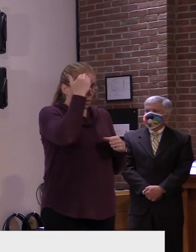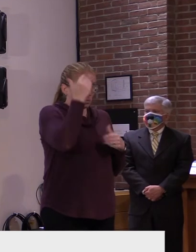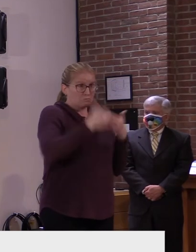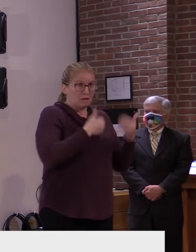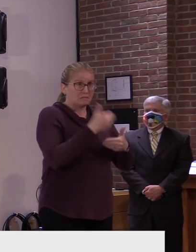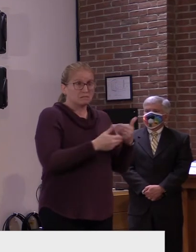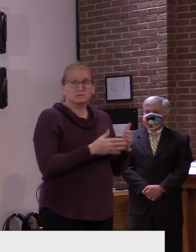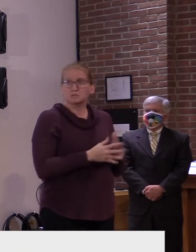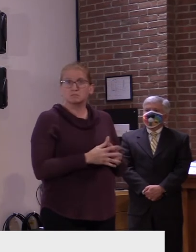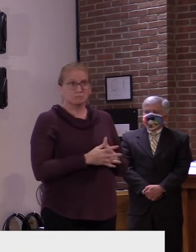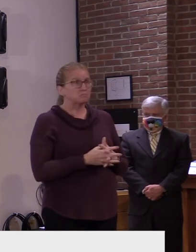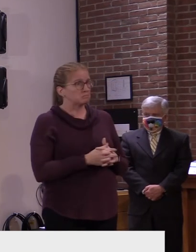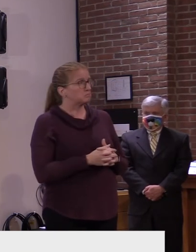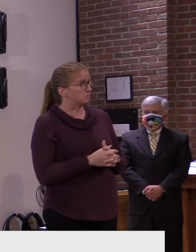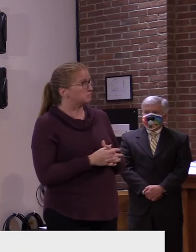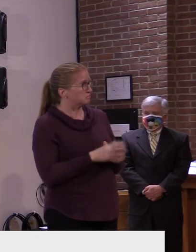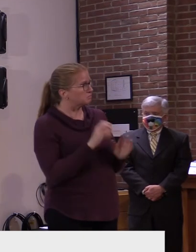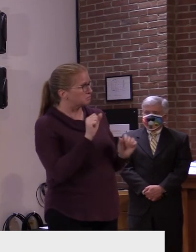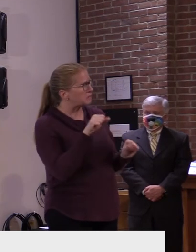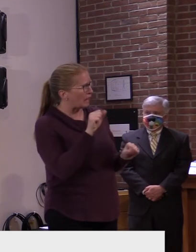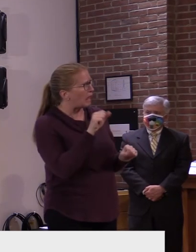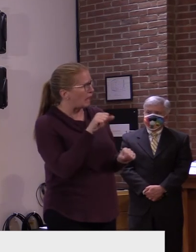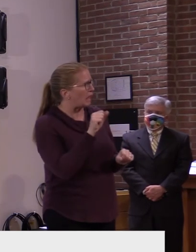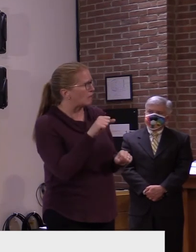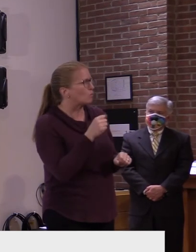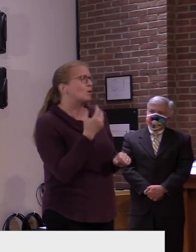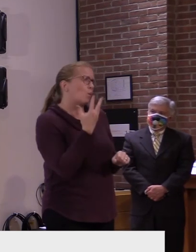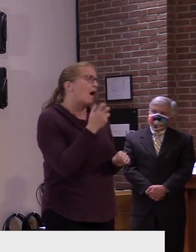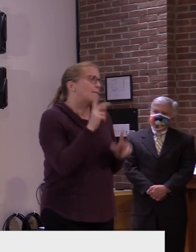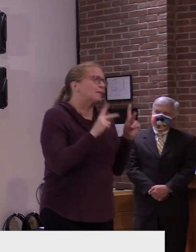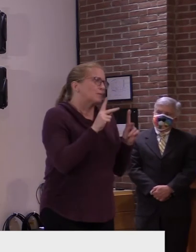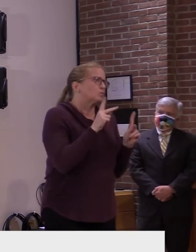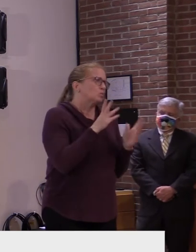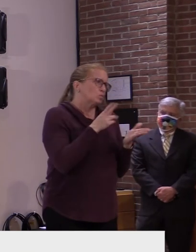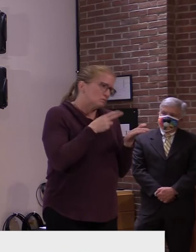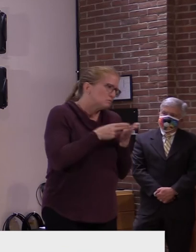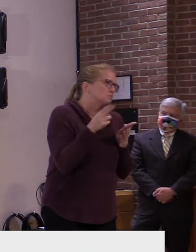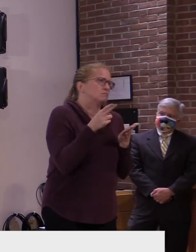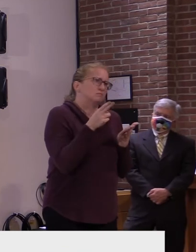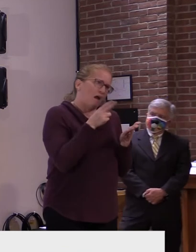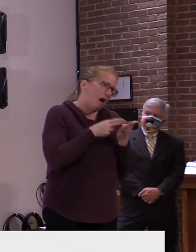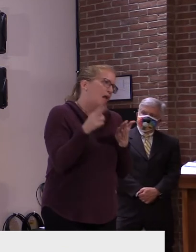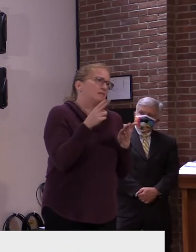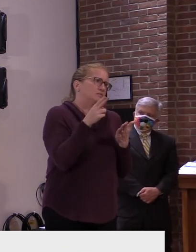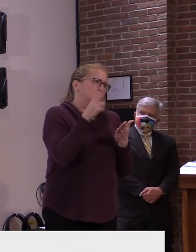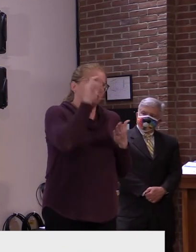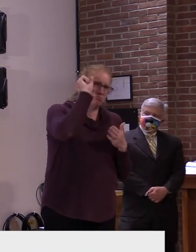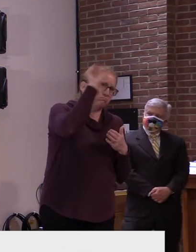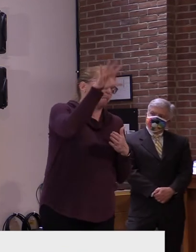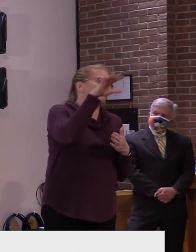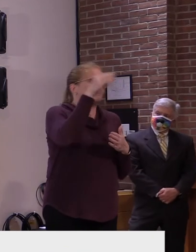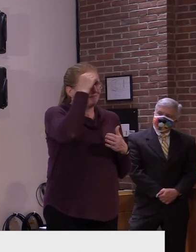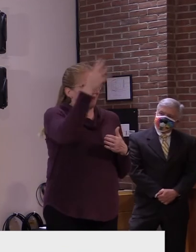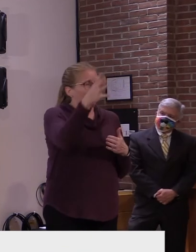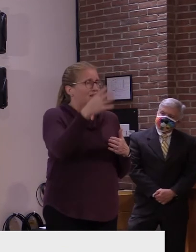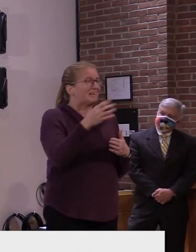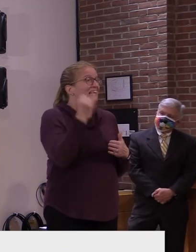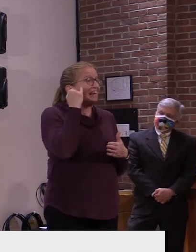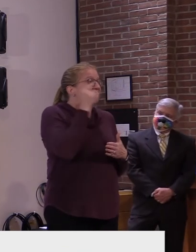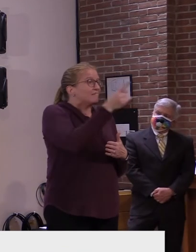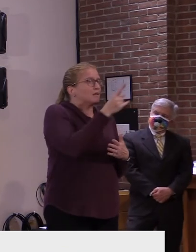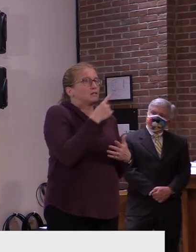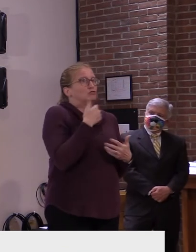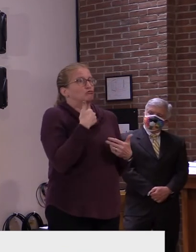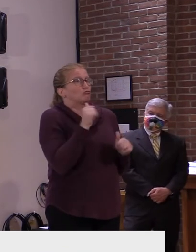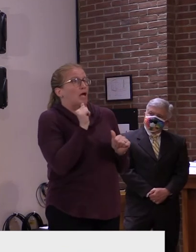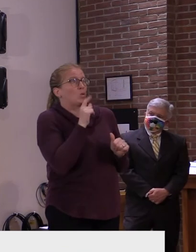i would say that is the case um we want people to be forthright withholding information only delays uh the response and